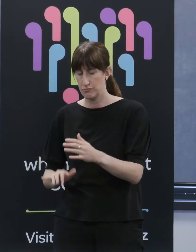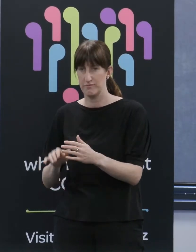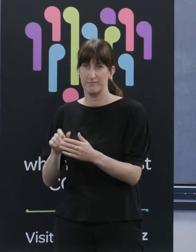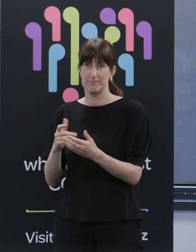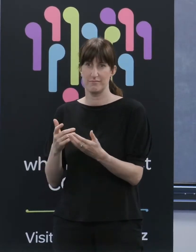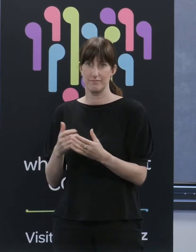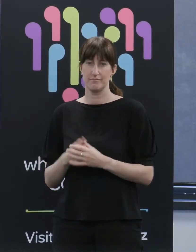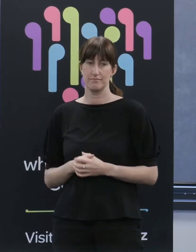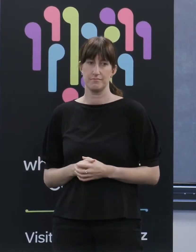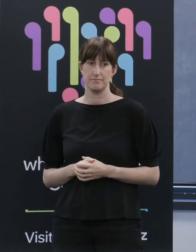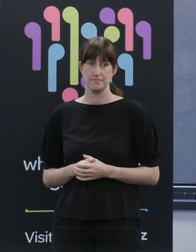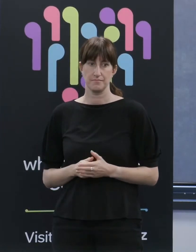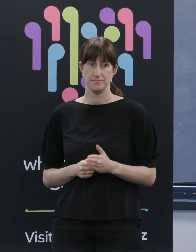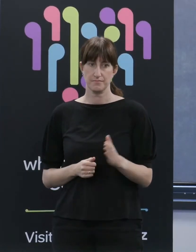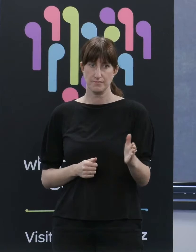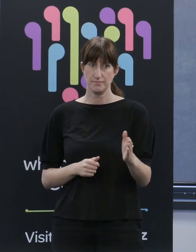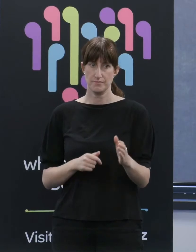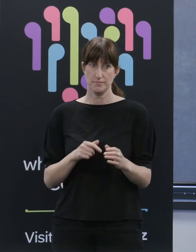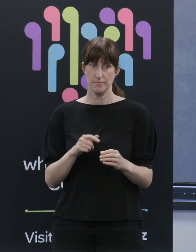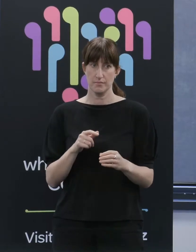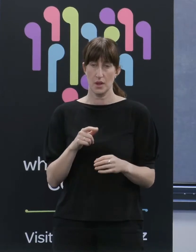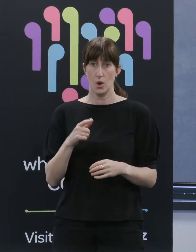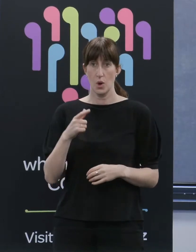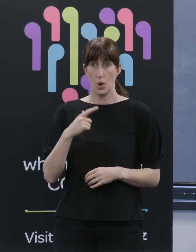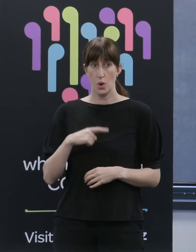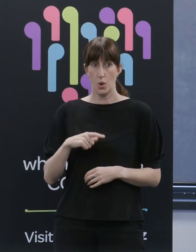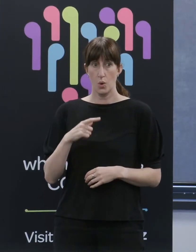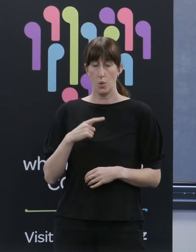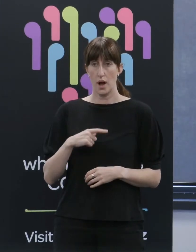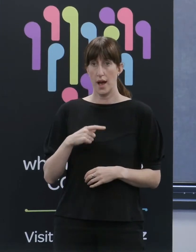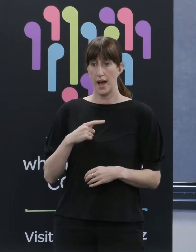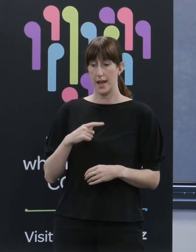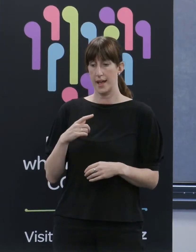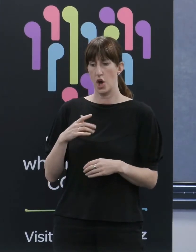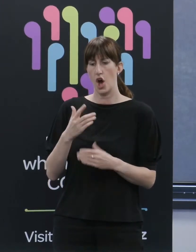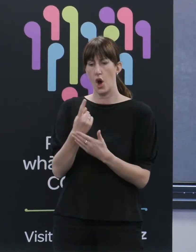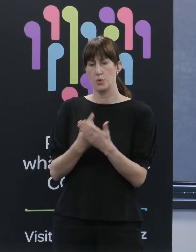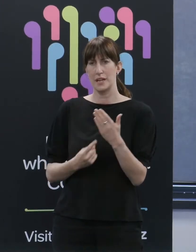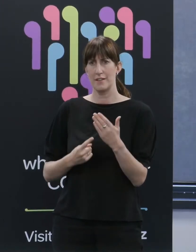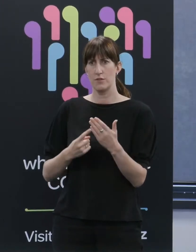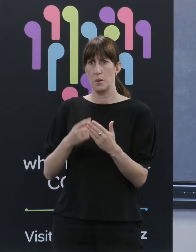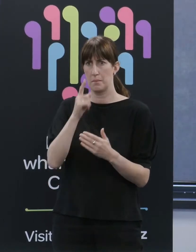year. Why does the study only include people up to December last year?